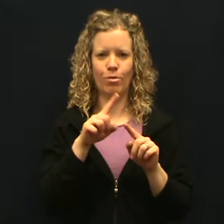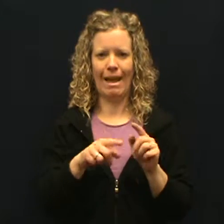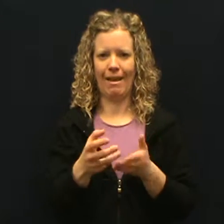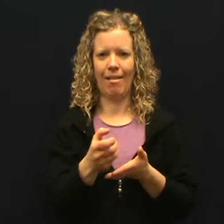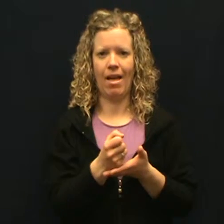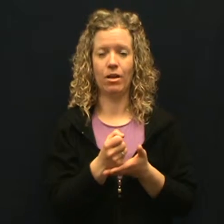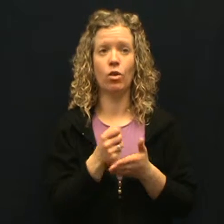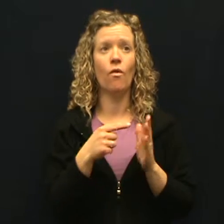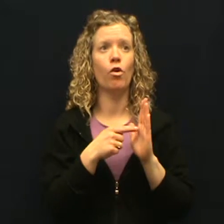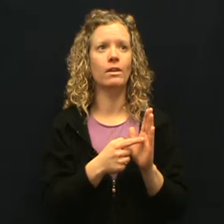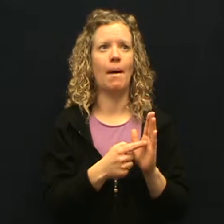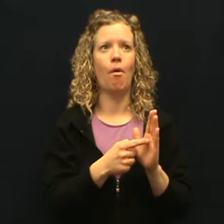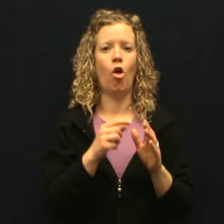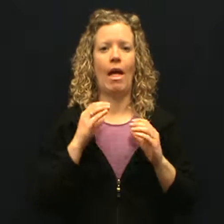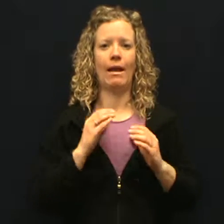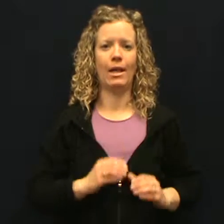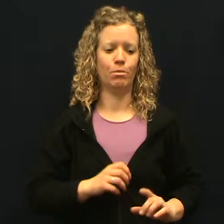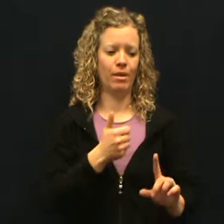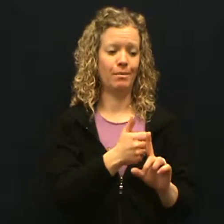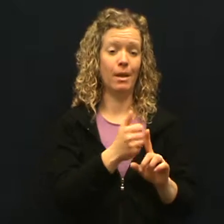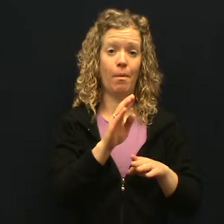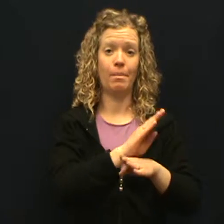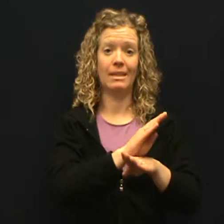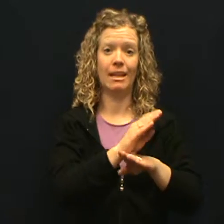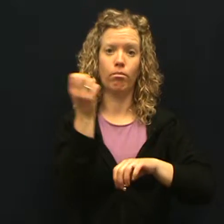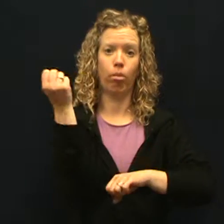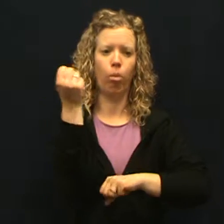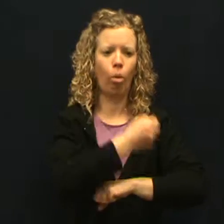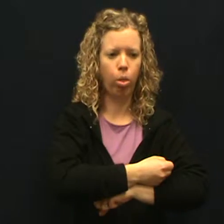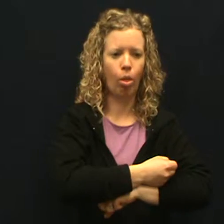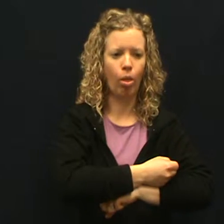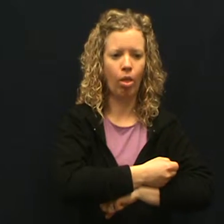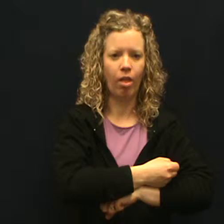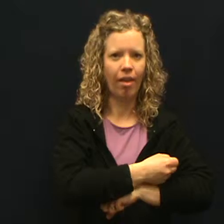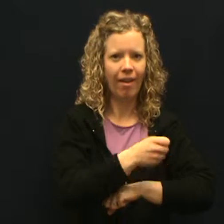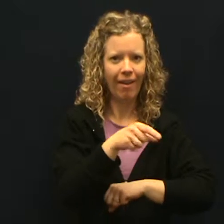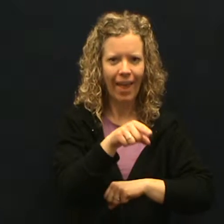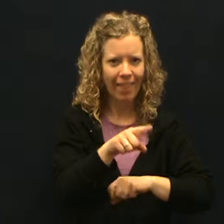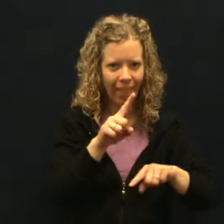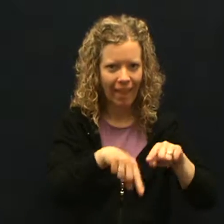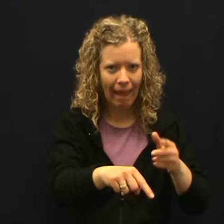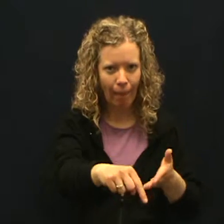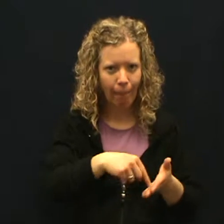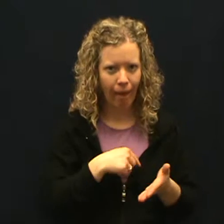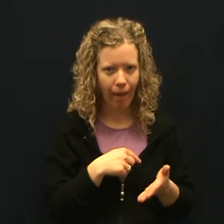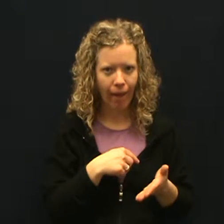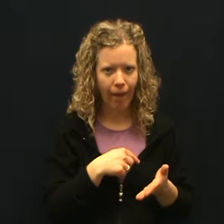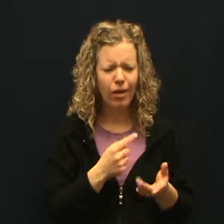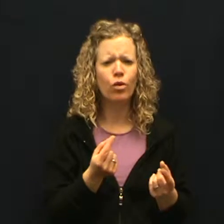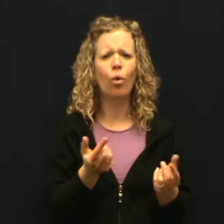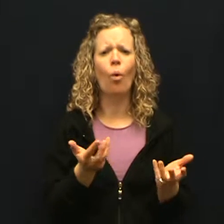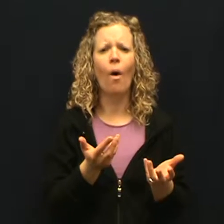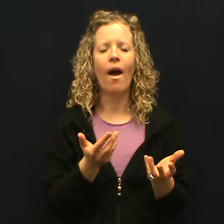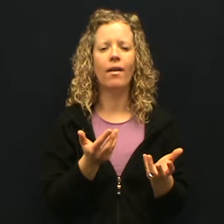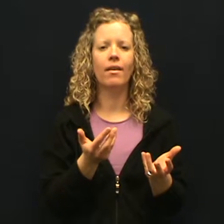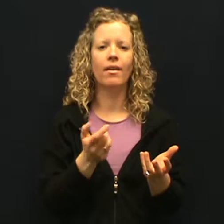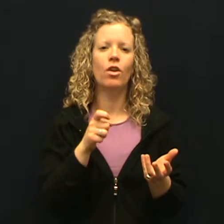customer that went out of business, and you know they're not going to be able to pay you, so you have to remove the receivable from